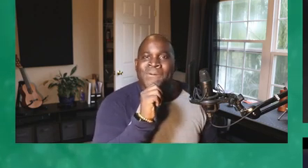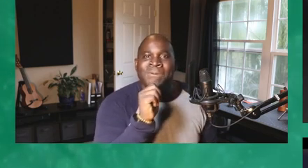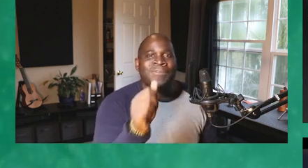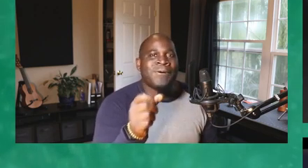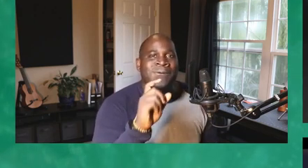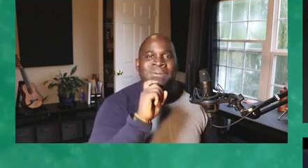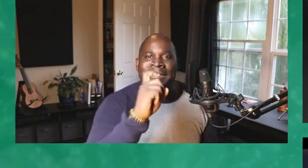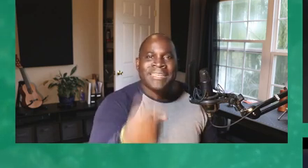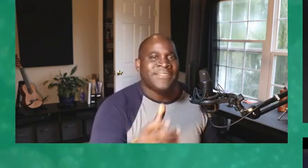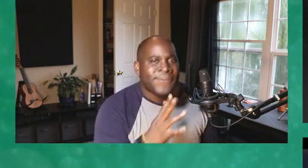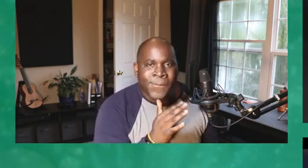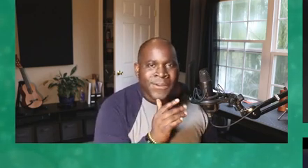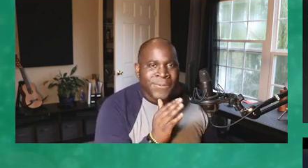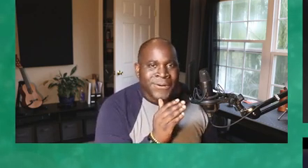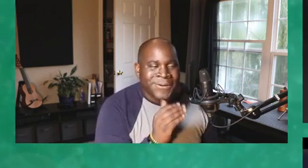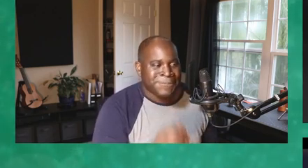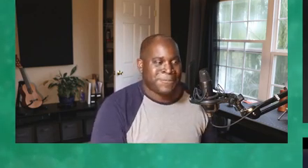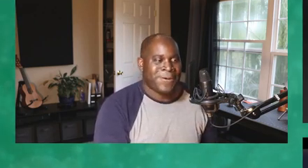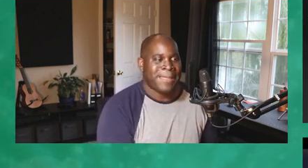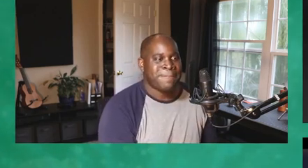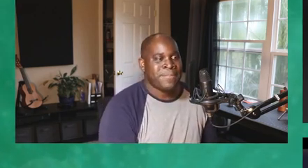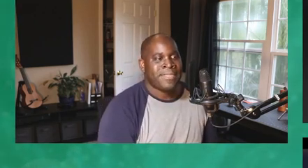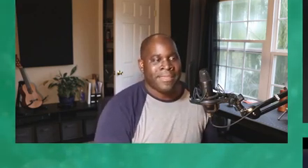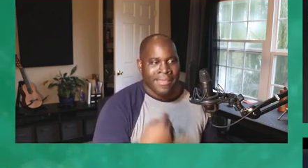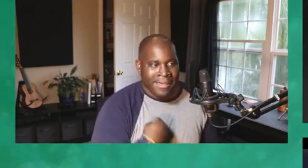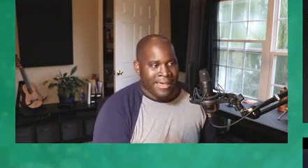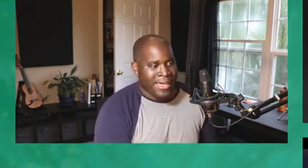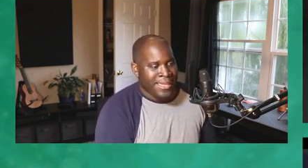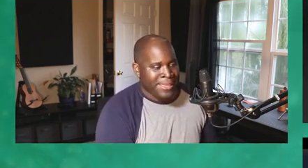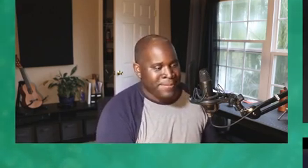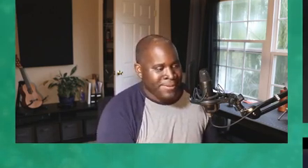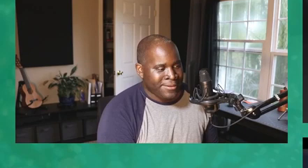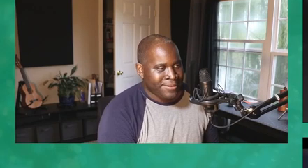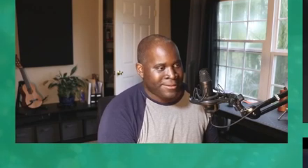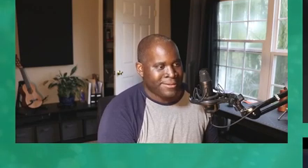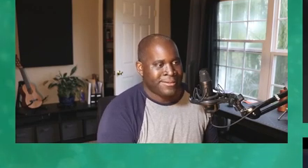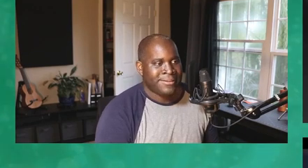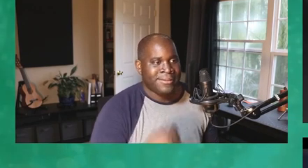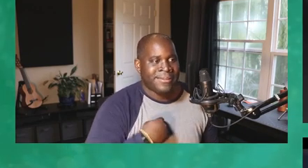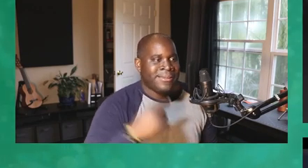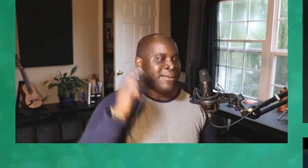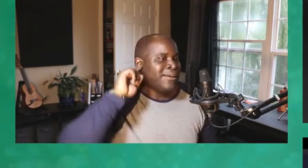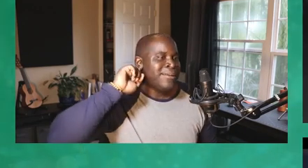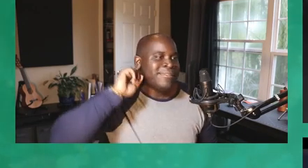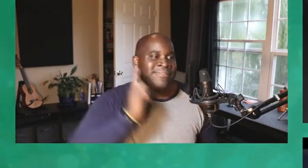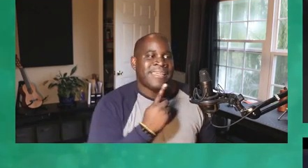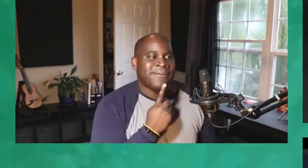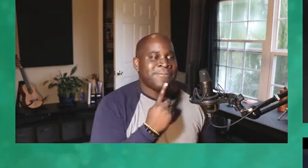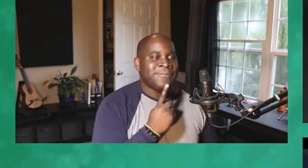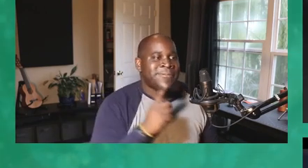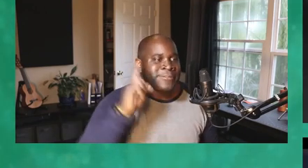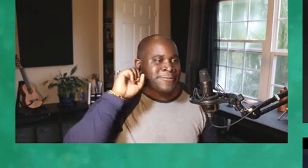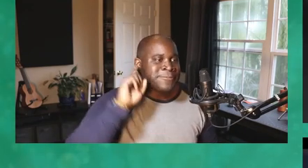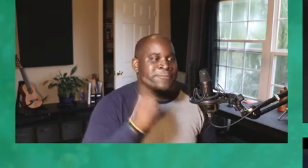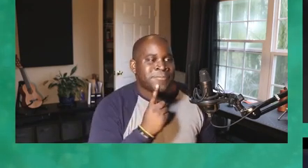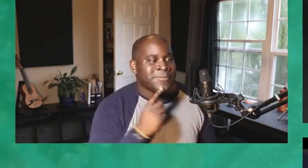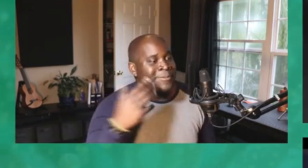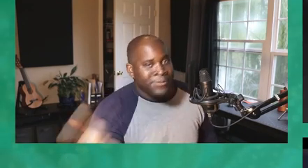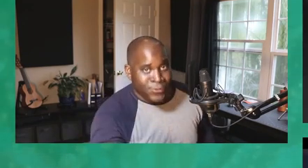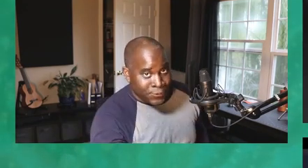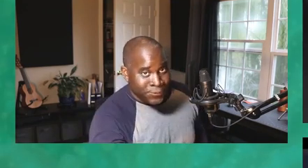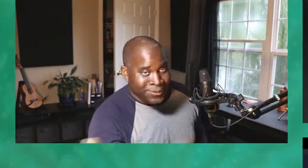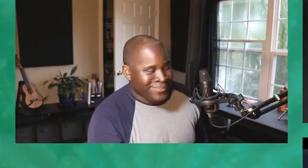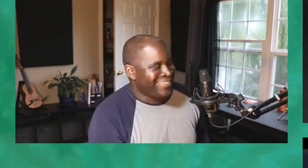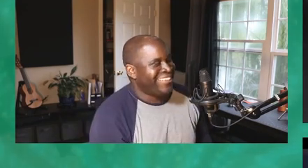you don't need to whisper, right? I'm Viren. Deaf. I'm